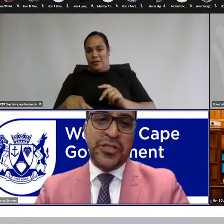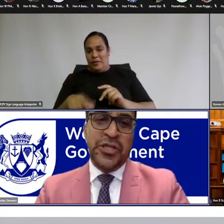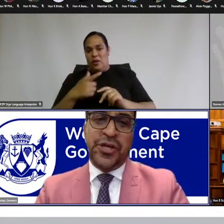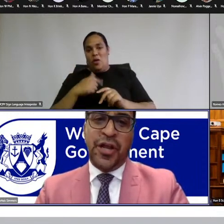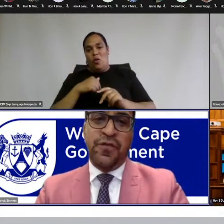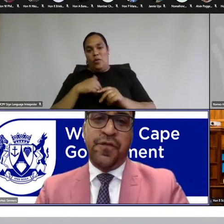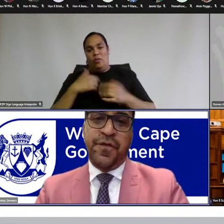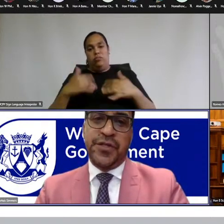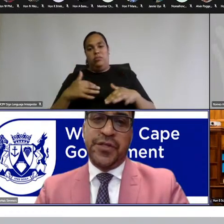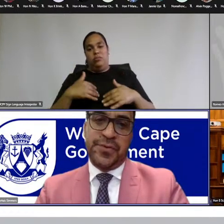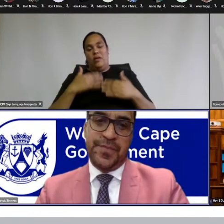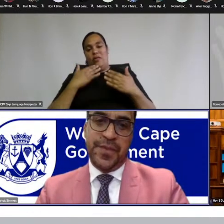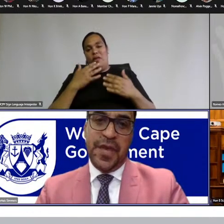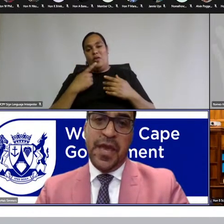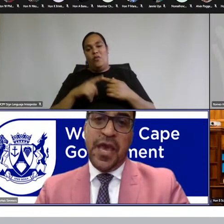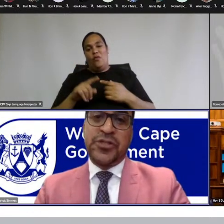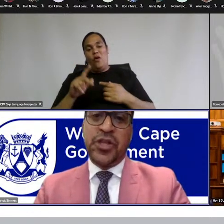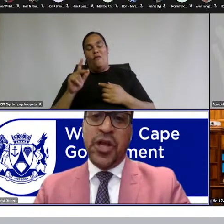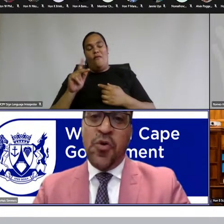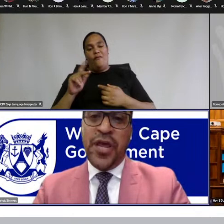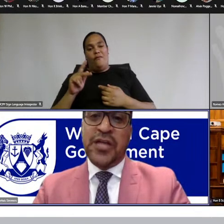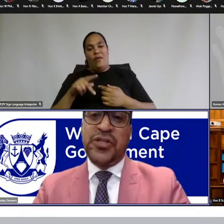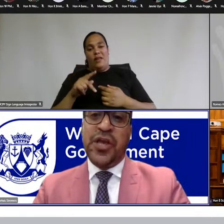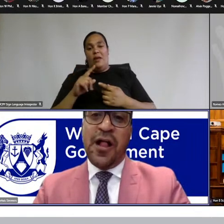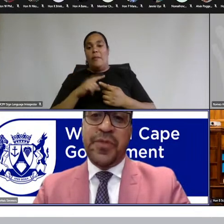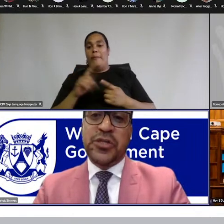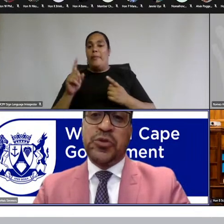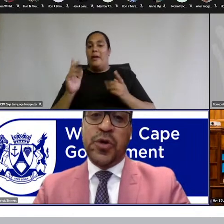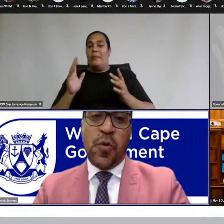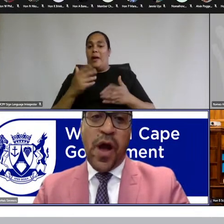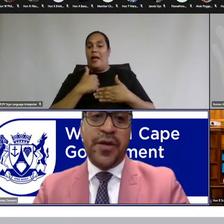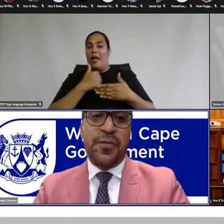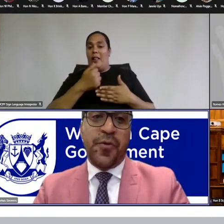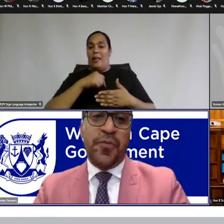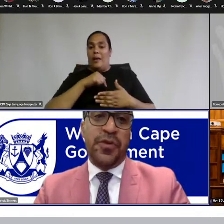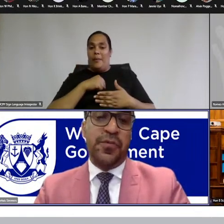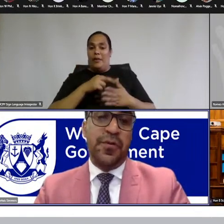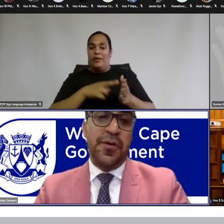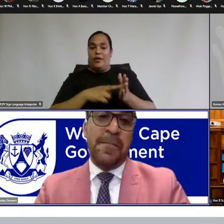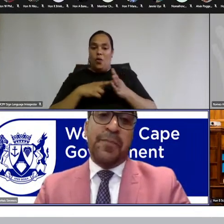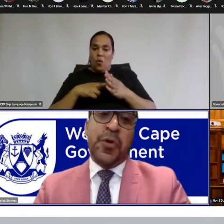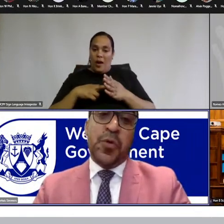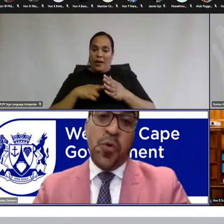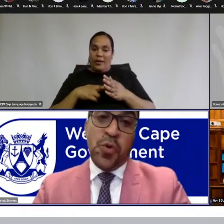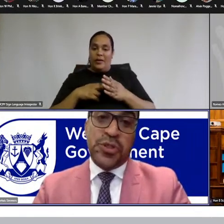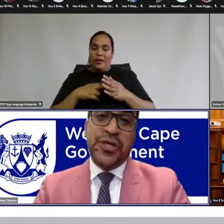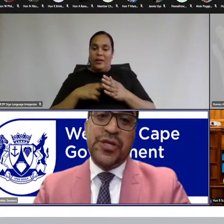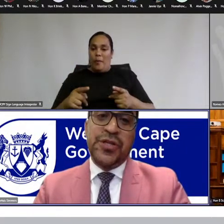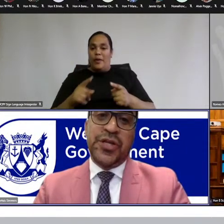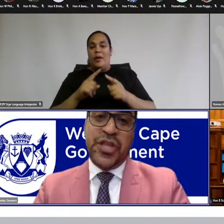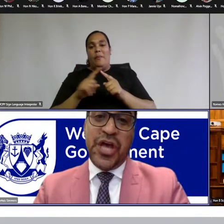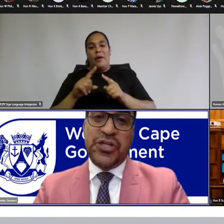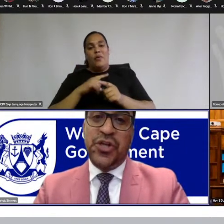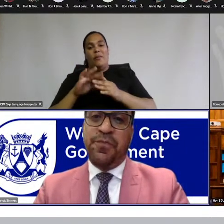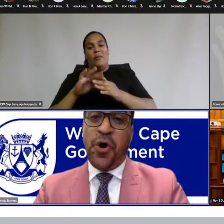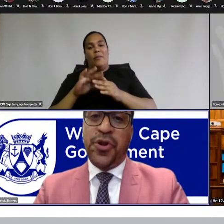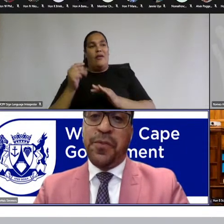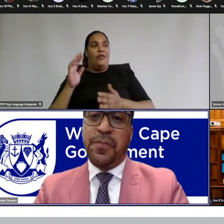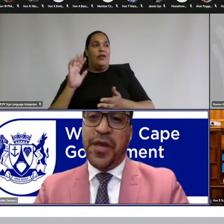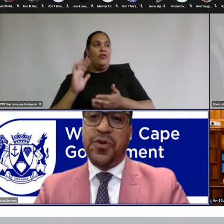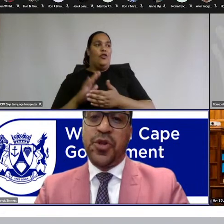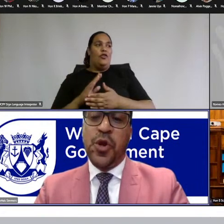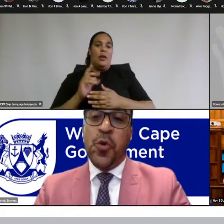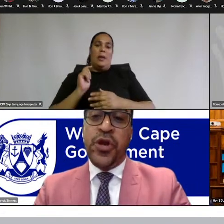are tremendously grateful for FLISP, as not only has it helped us to acquire a property, but because there's a reduction in the